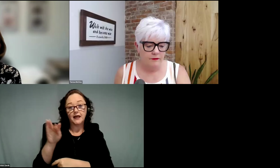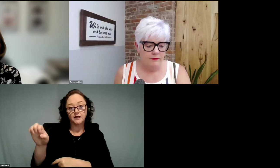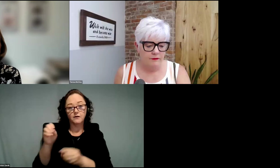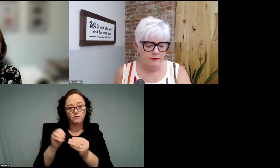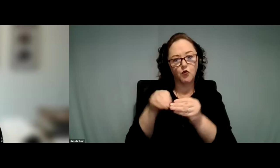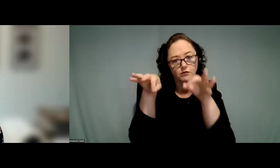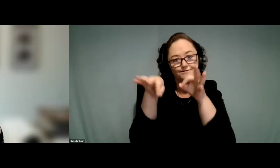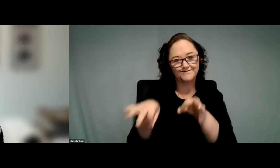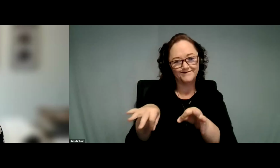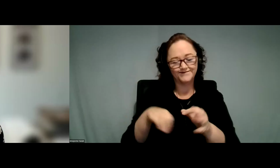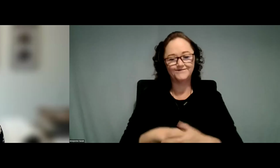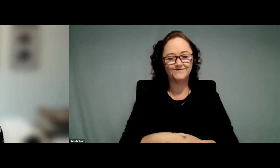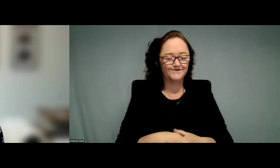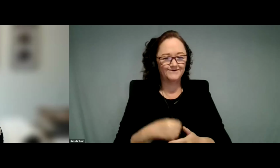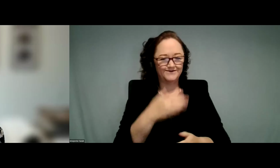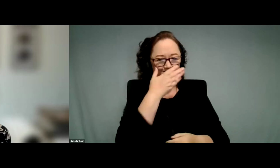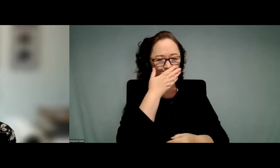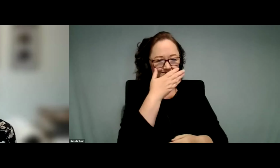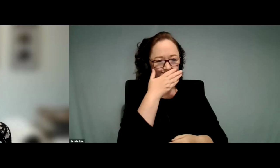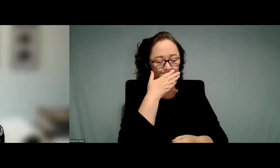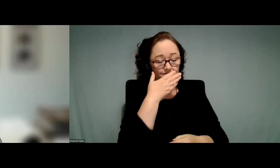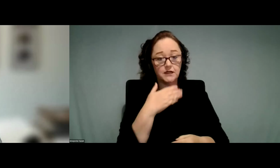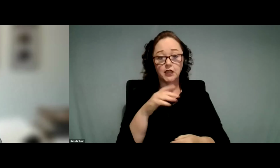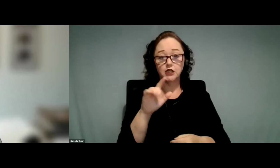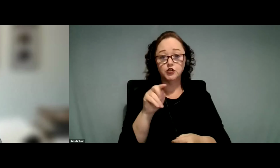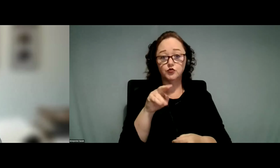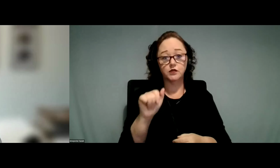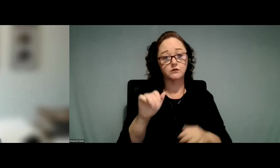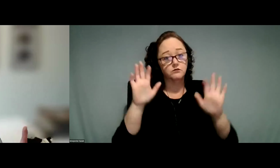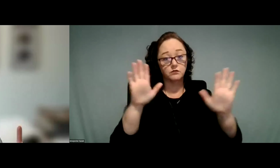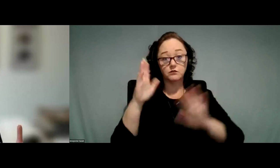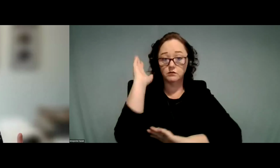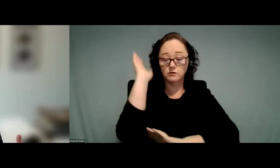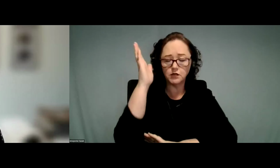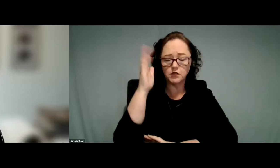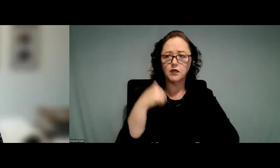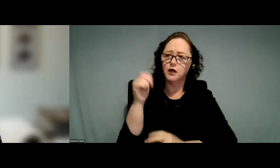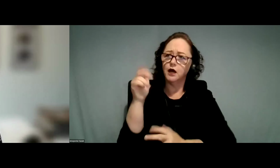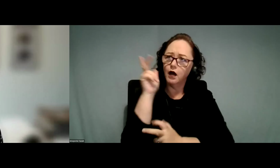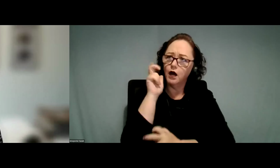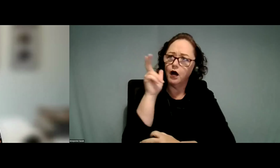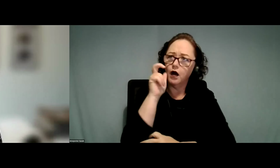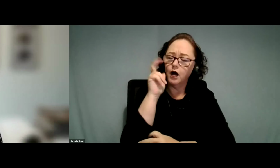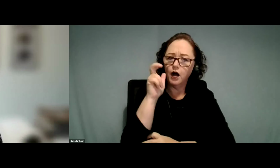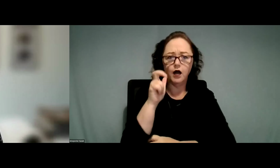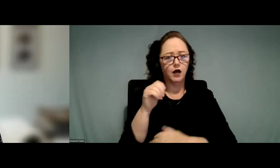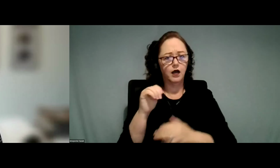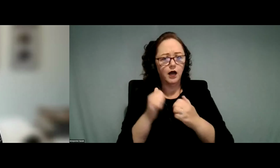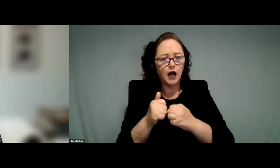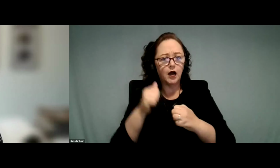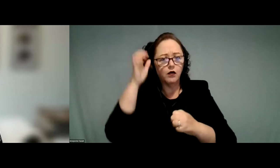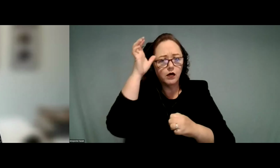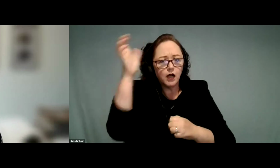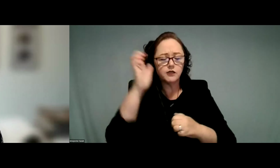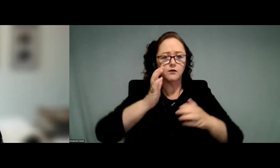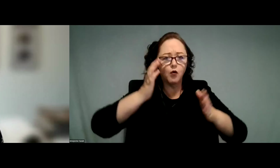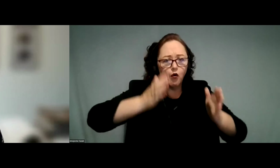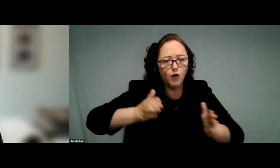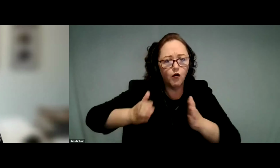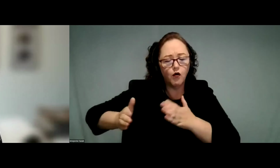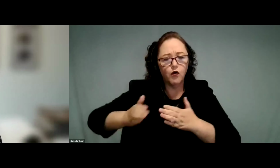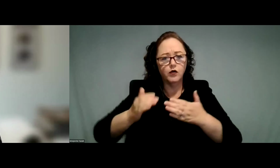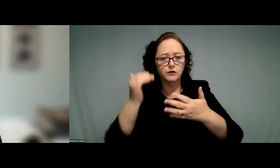Thank you. And Teresa, great presentation. It was really interesting to listen to you and to hear how you organize these concepts so clearly and